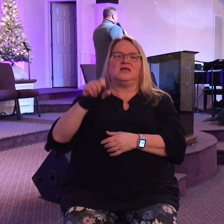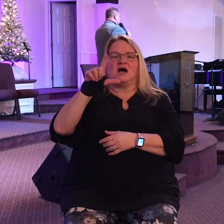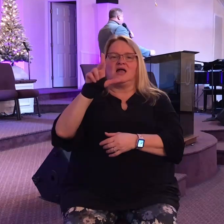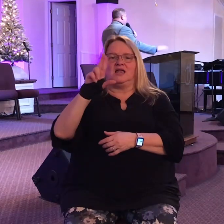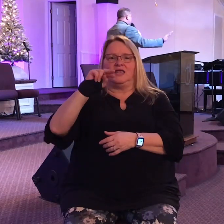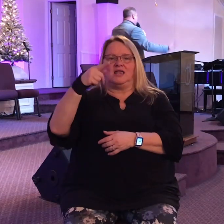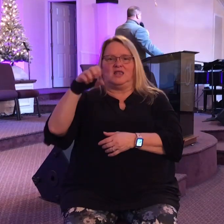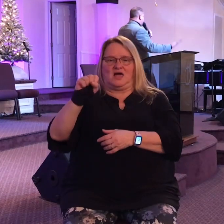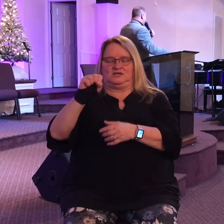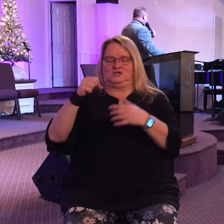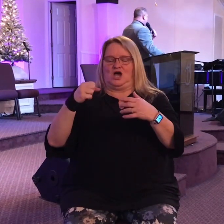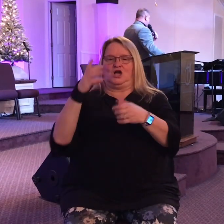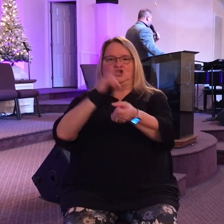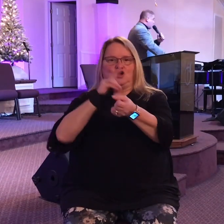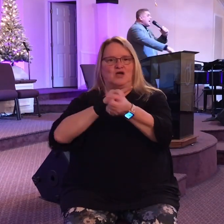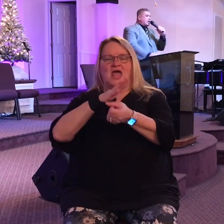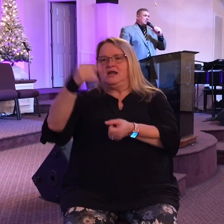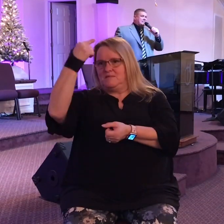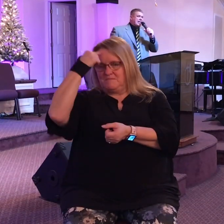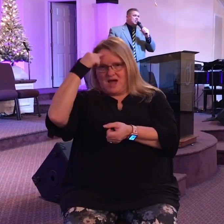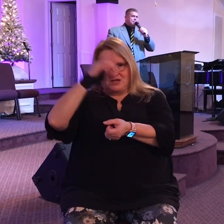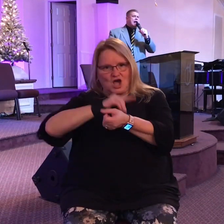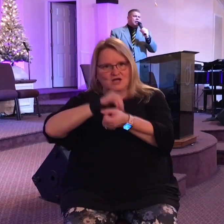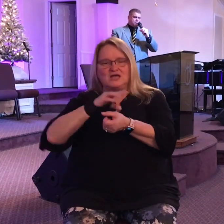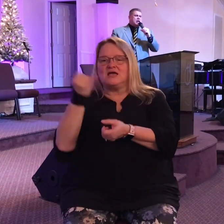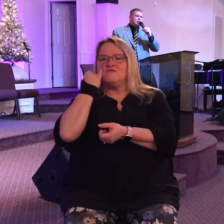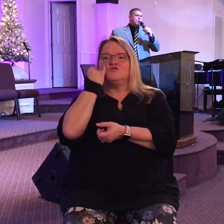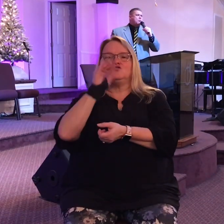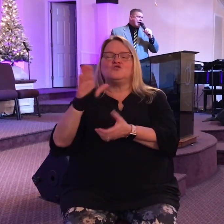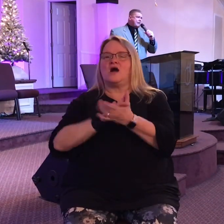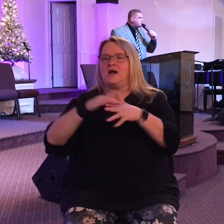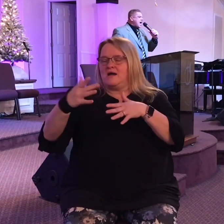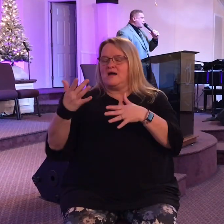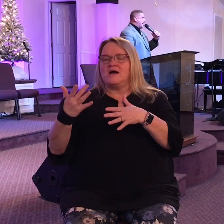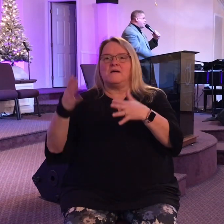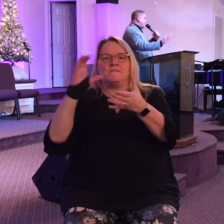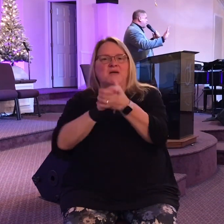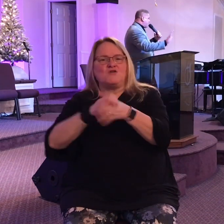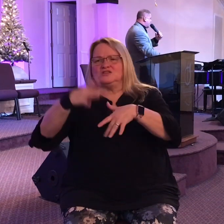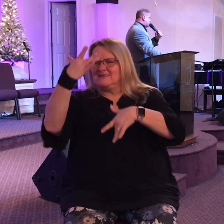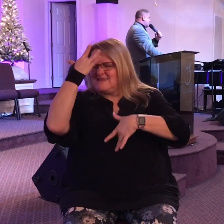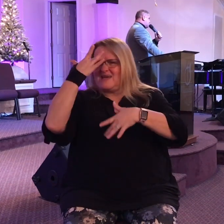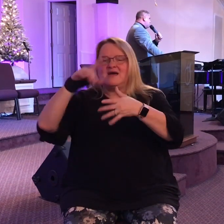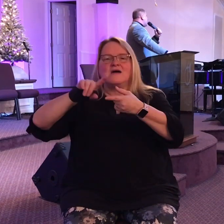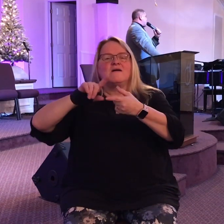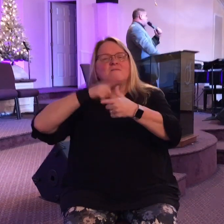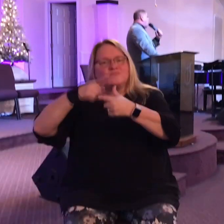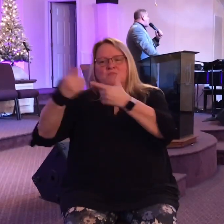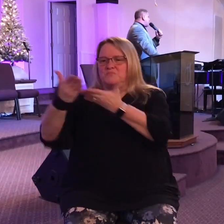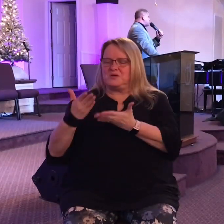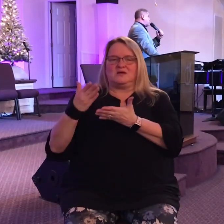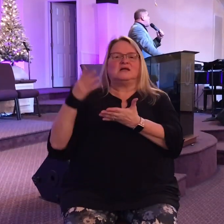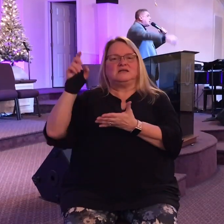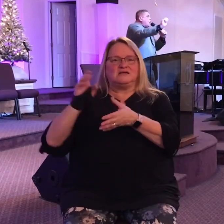you're sick in your mind, we ought to have a mind doctor. If you're sick in your marriage, bring your broke marriage, and we ought to be able to fix that too. If